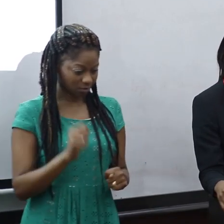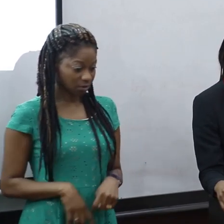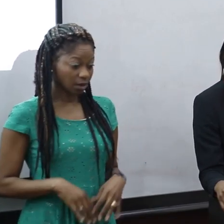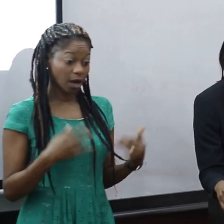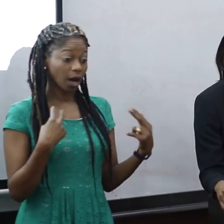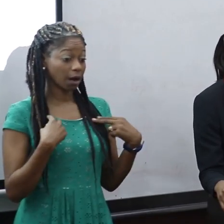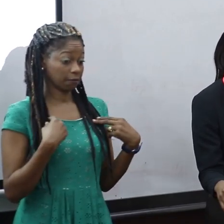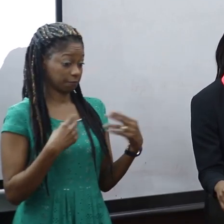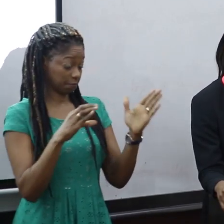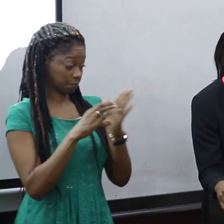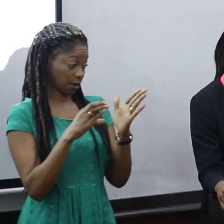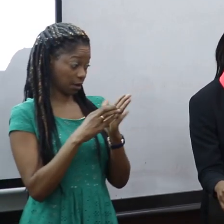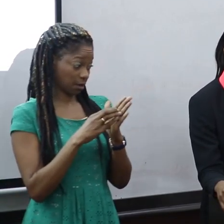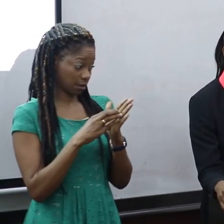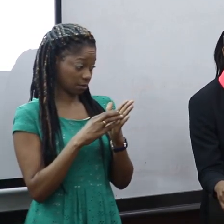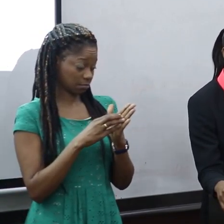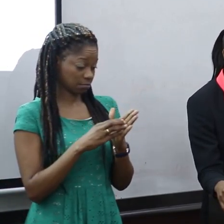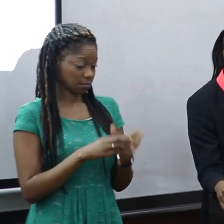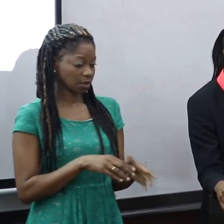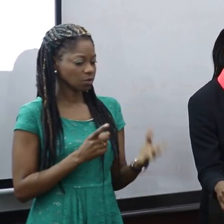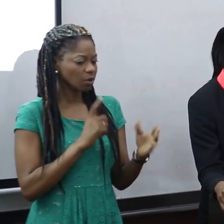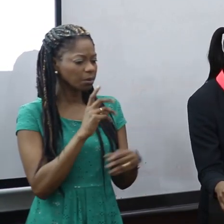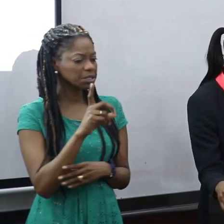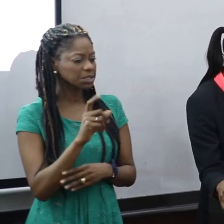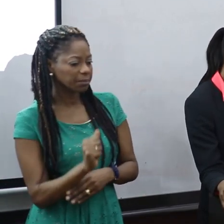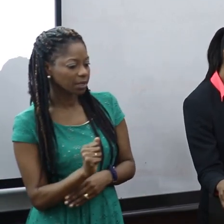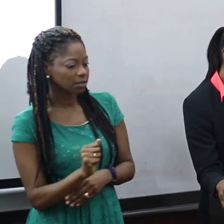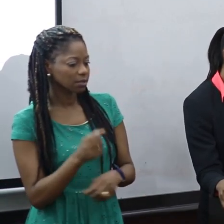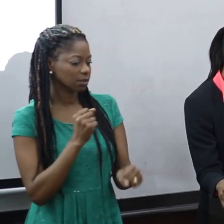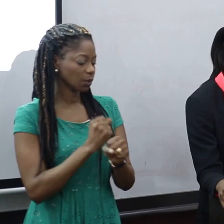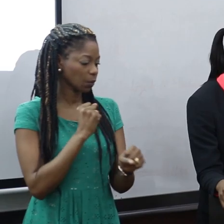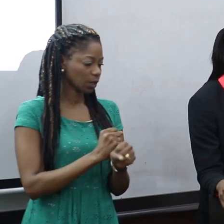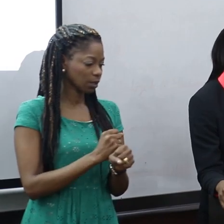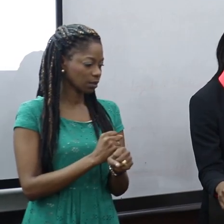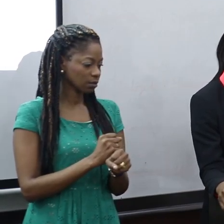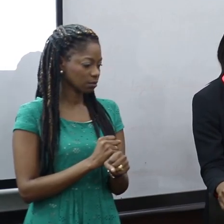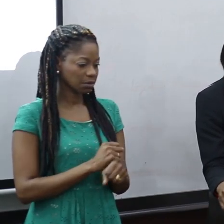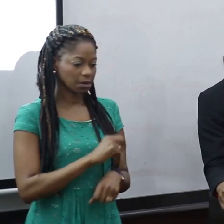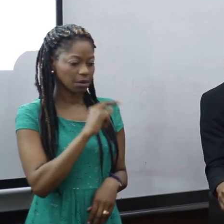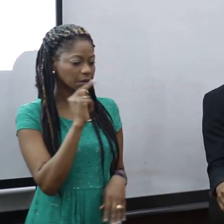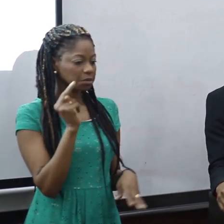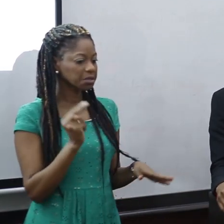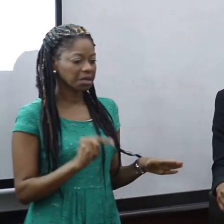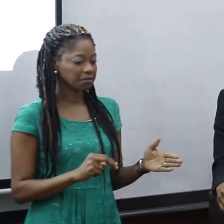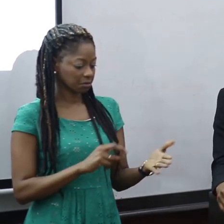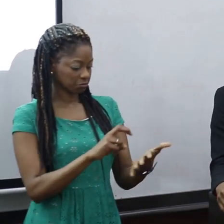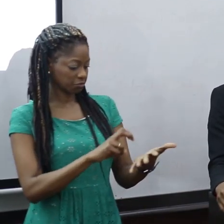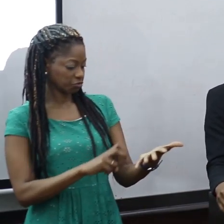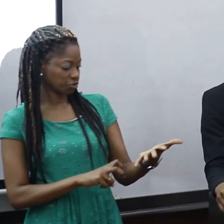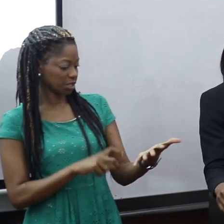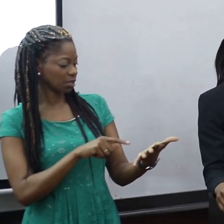Opportunity Act, which addresses disability and employment. This act was neither mentioned nor explored.